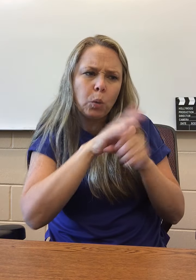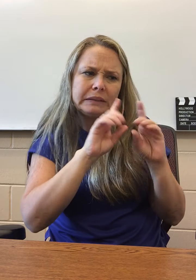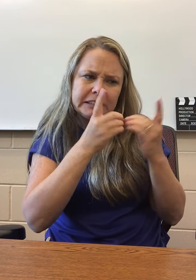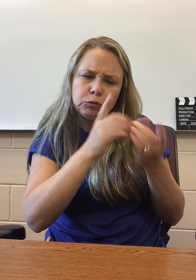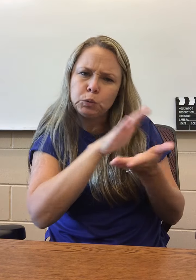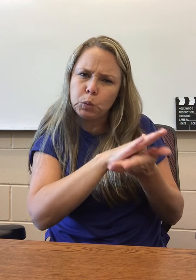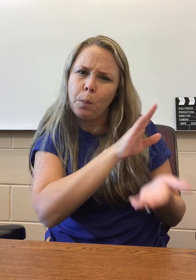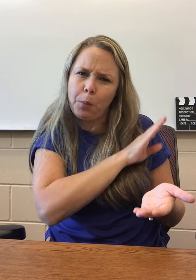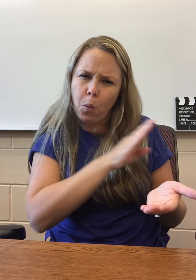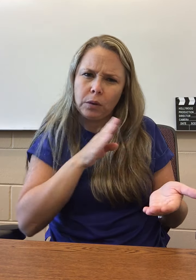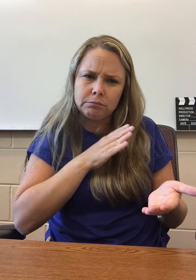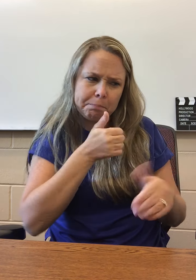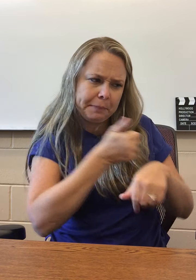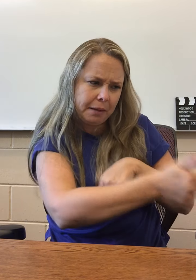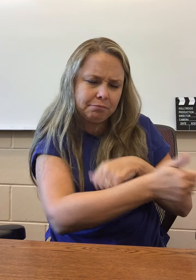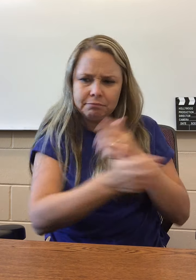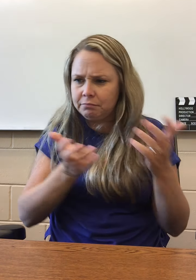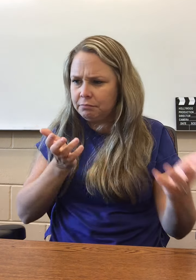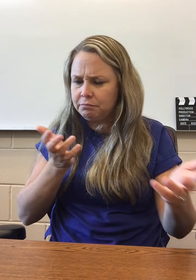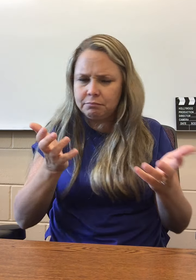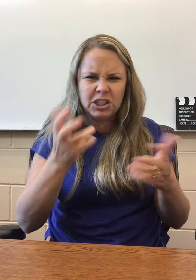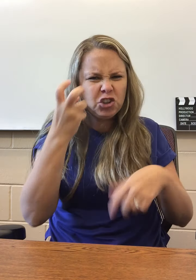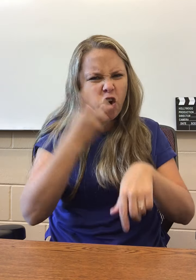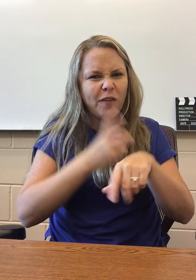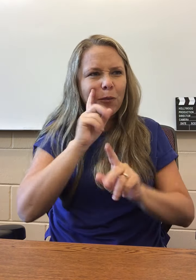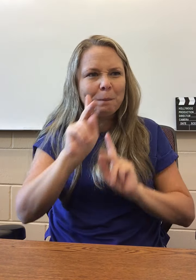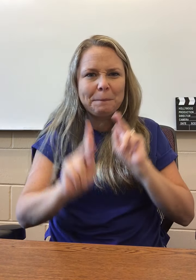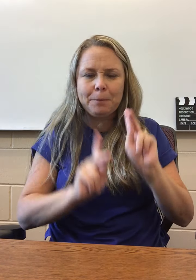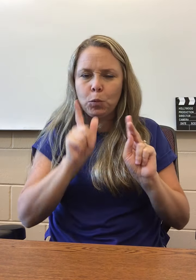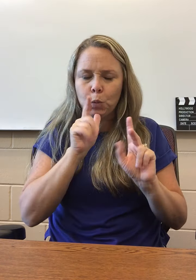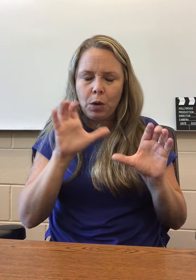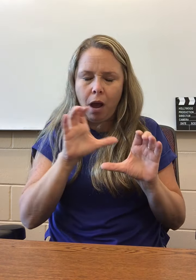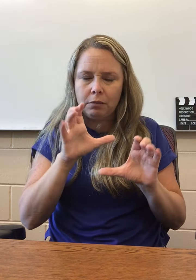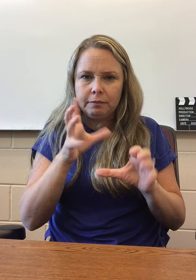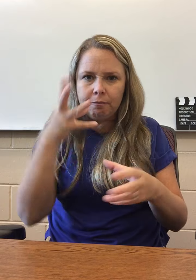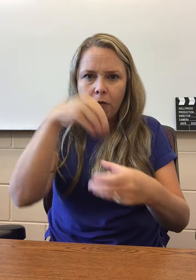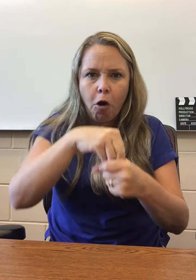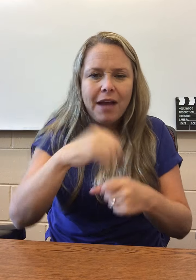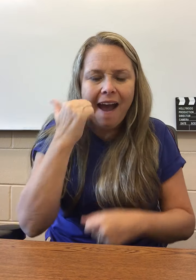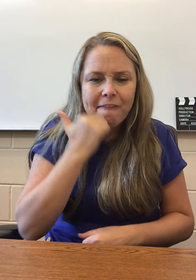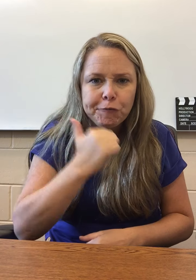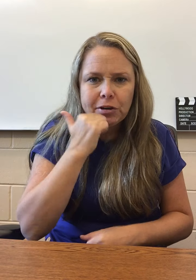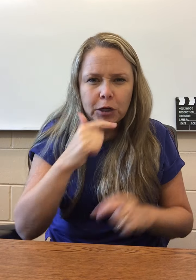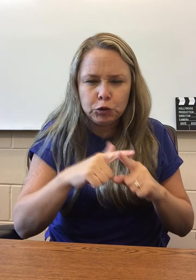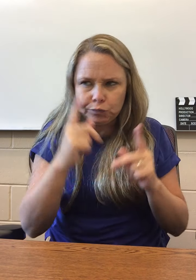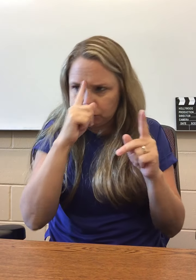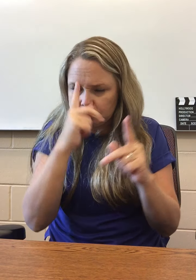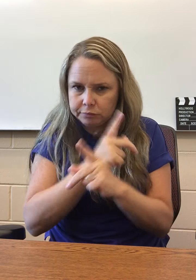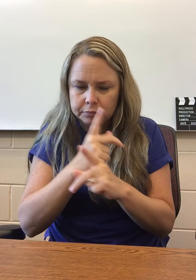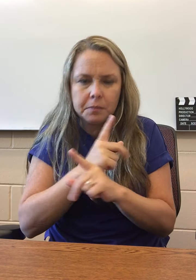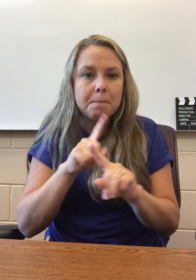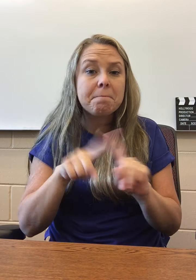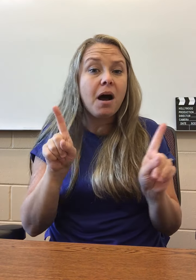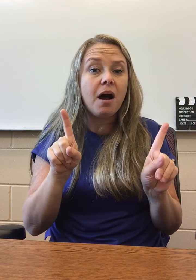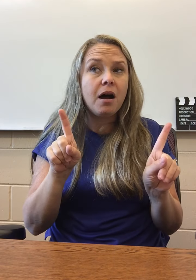you know um it's hard for people that aren't doing this every day to follow um but if you look at and michelle